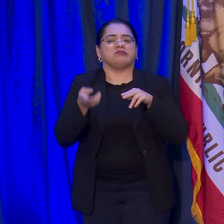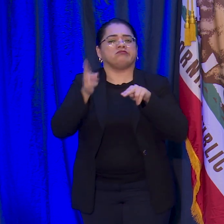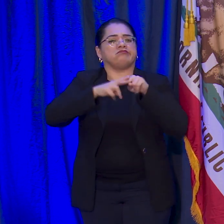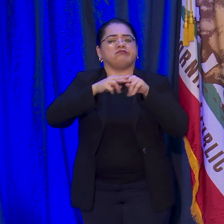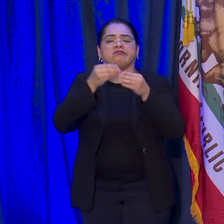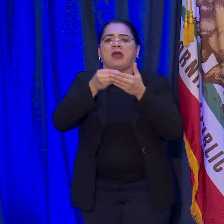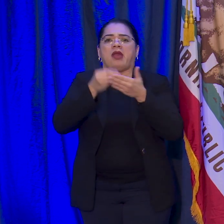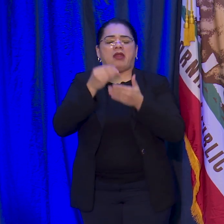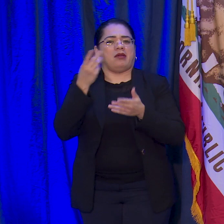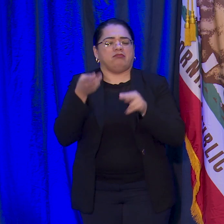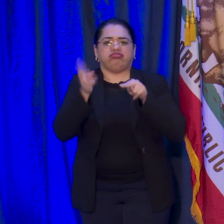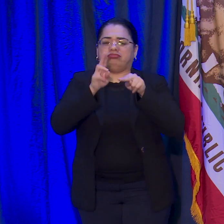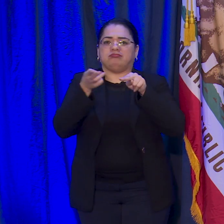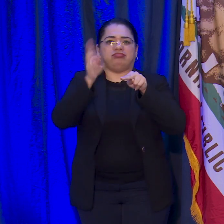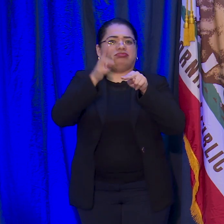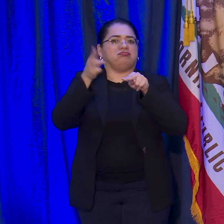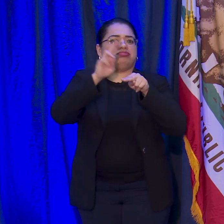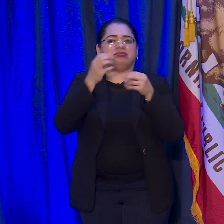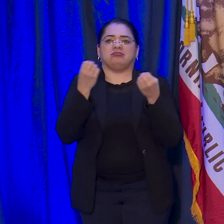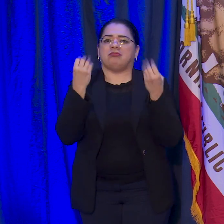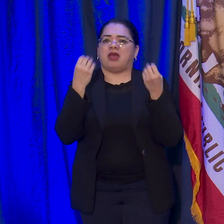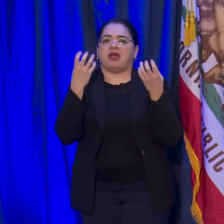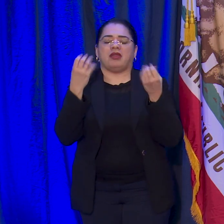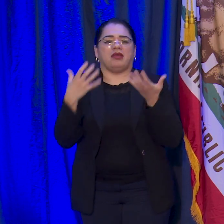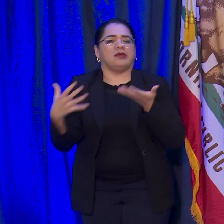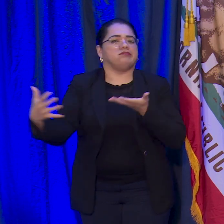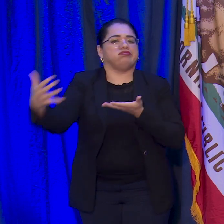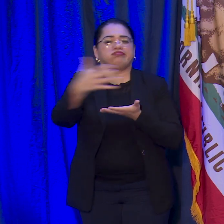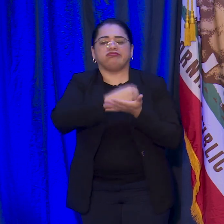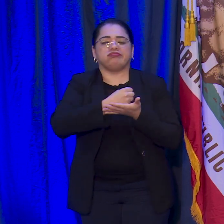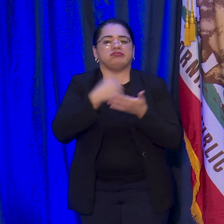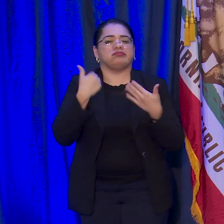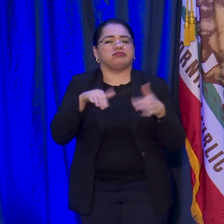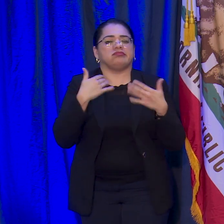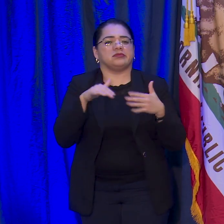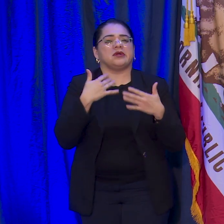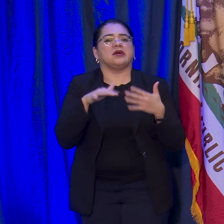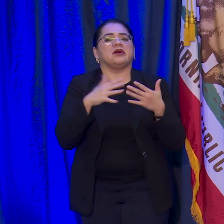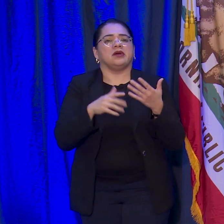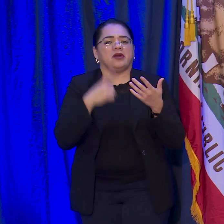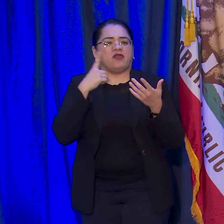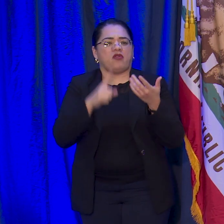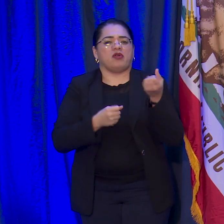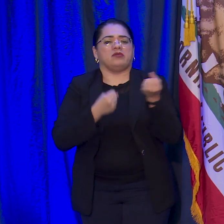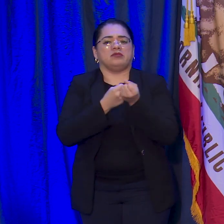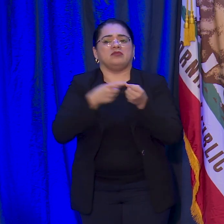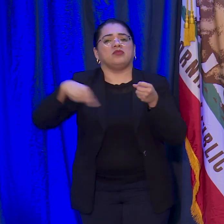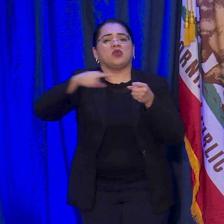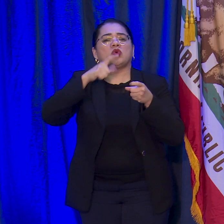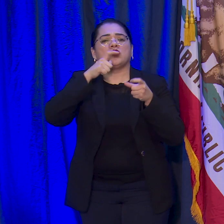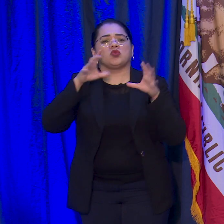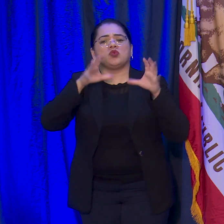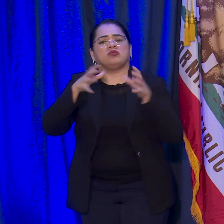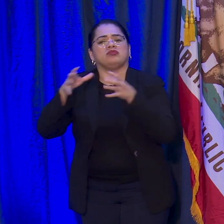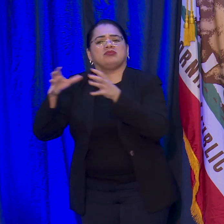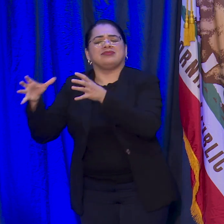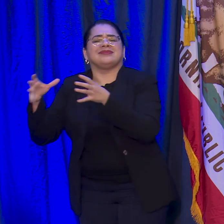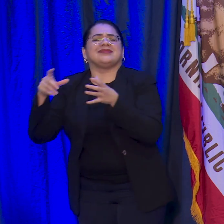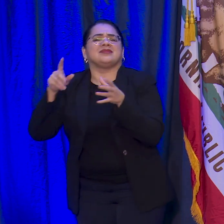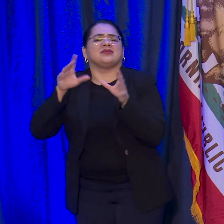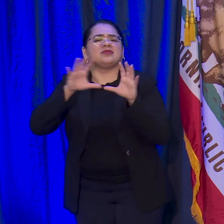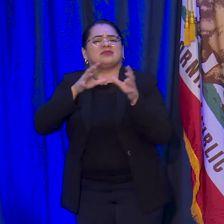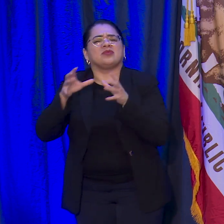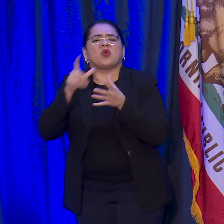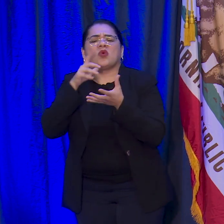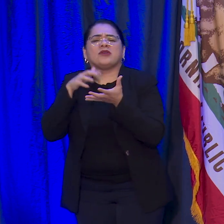of thousands of dollars, and with your support, we can continue to raise more for these vulnerable populations. And so thank